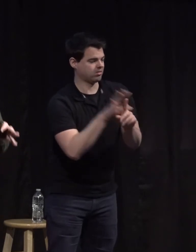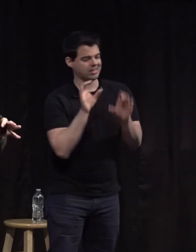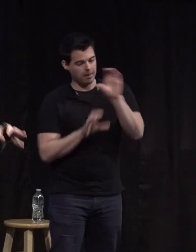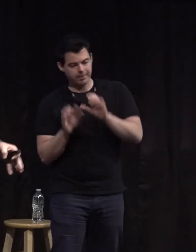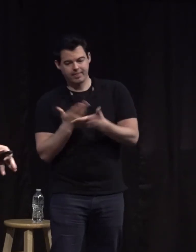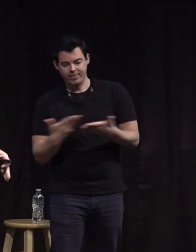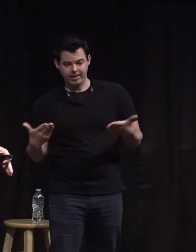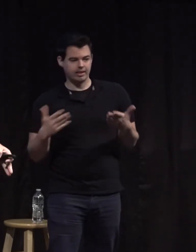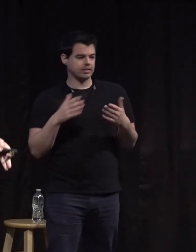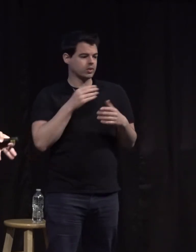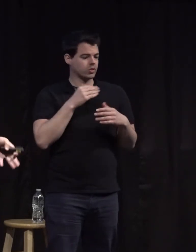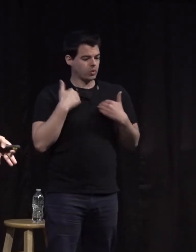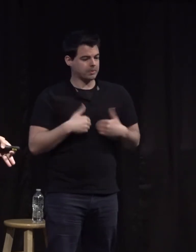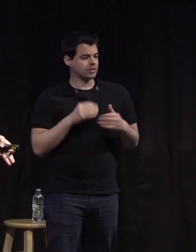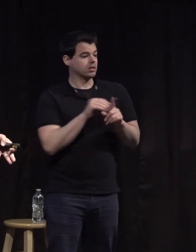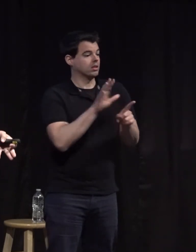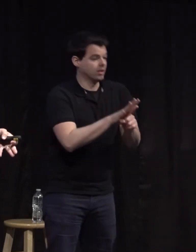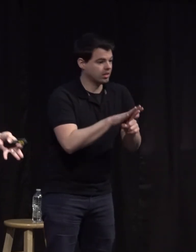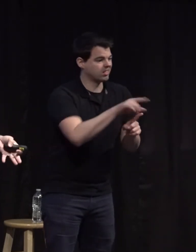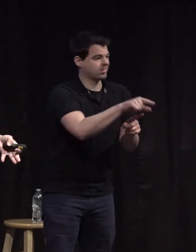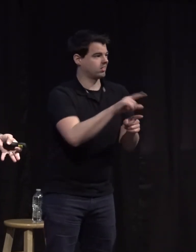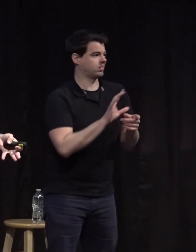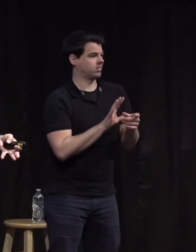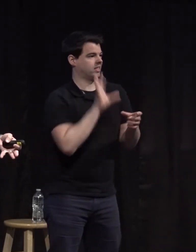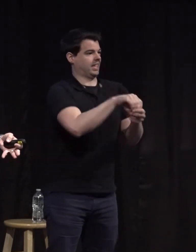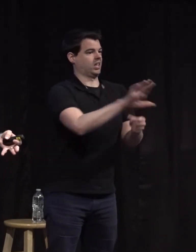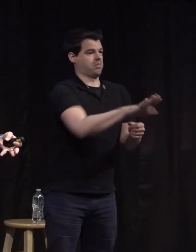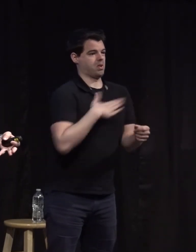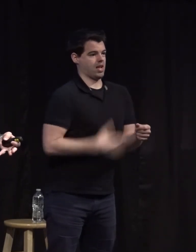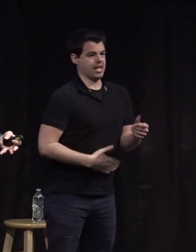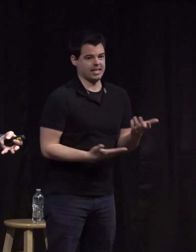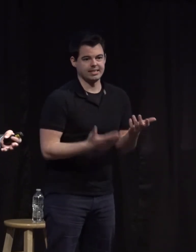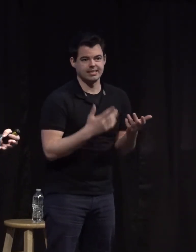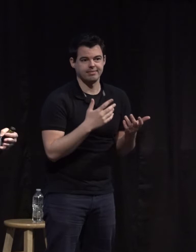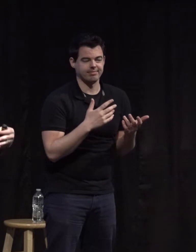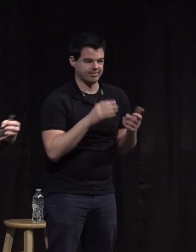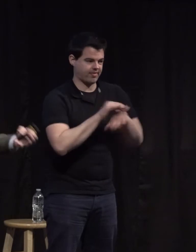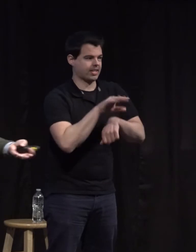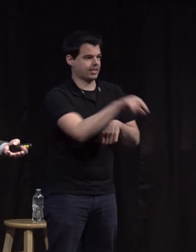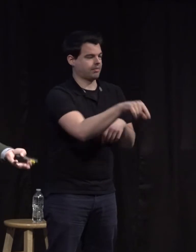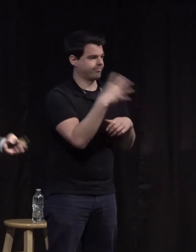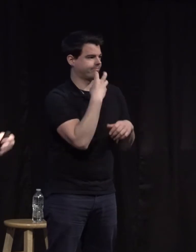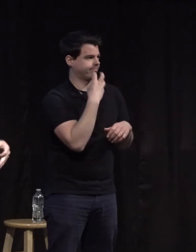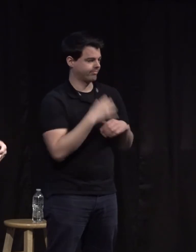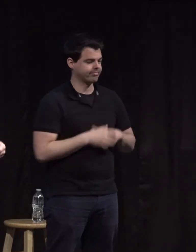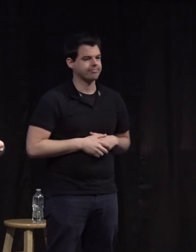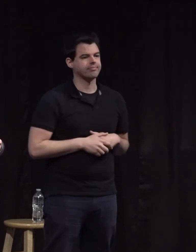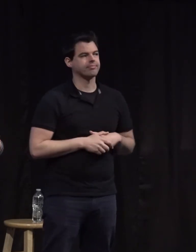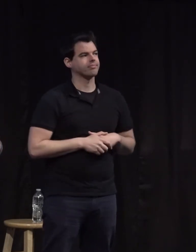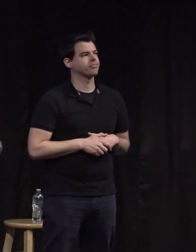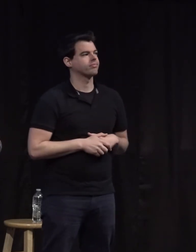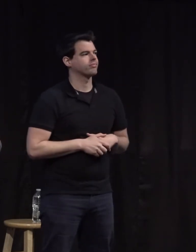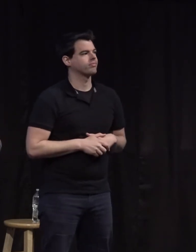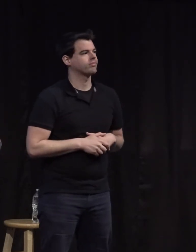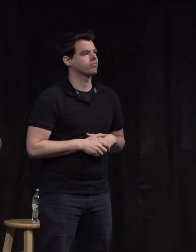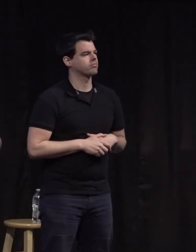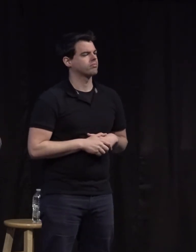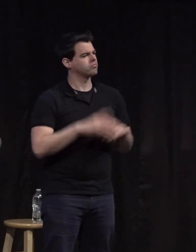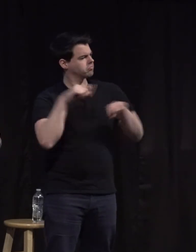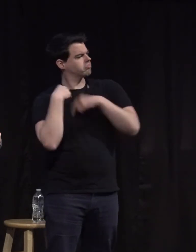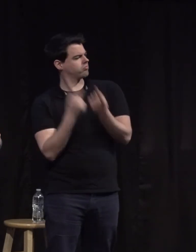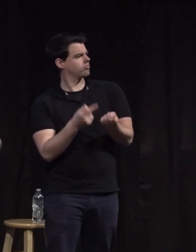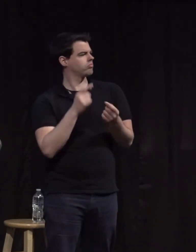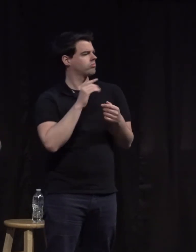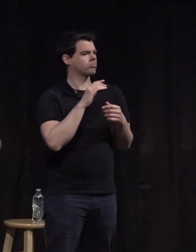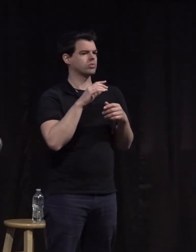So in other realms, our society, I think, has done a pretty good job of seeing issues and taking them on.